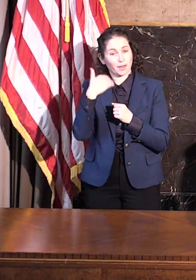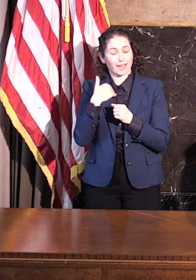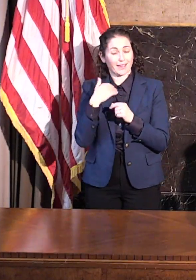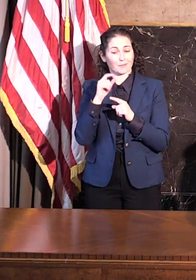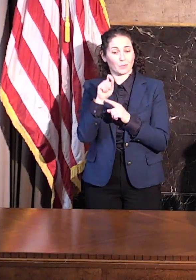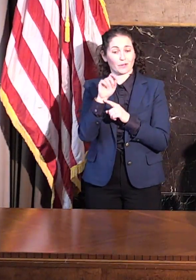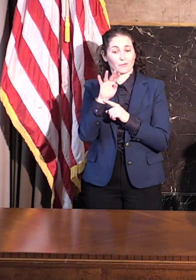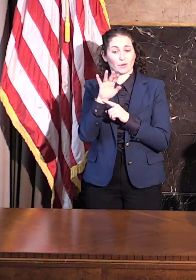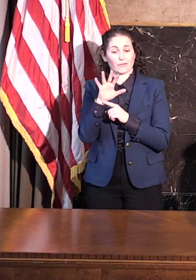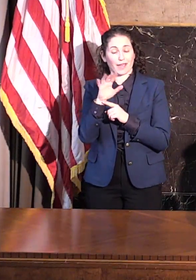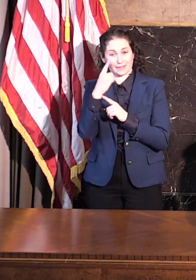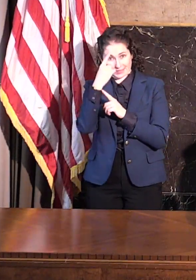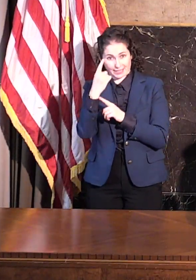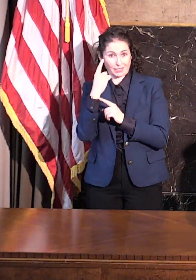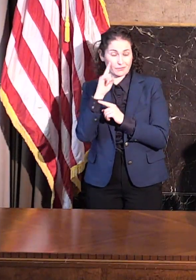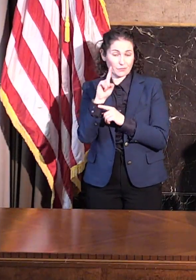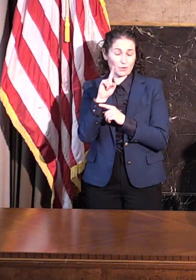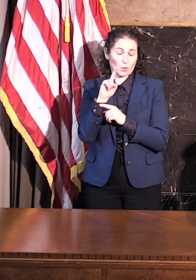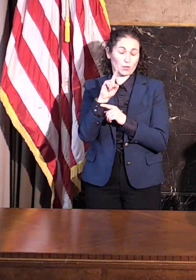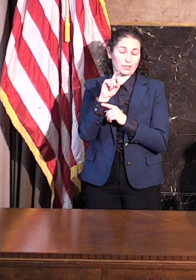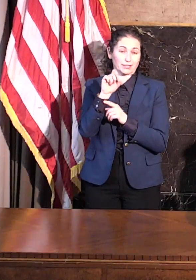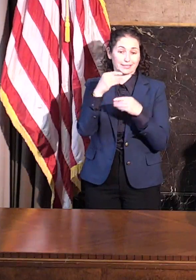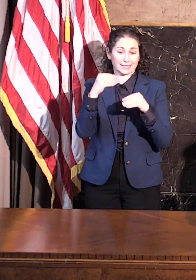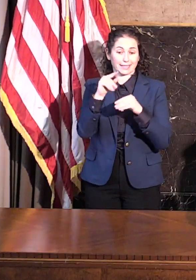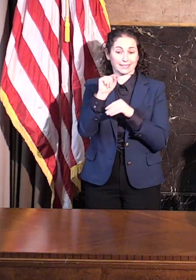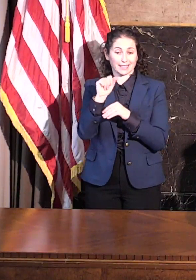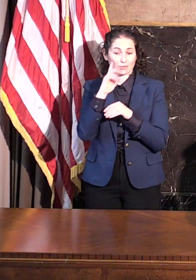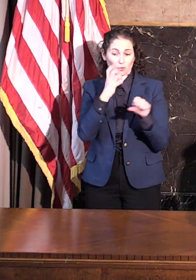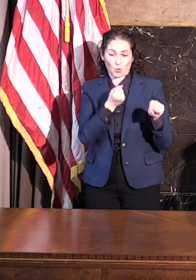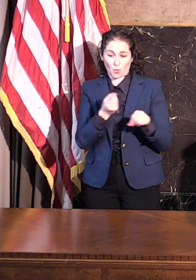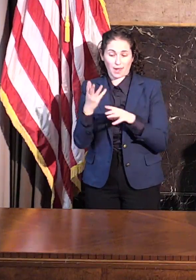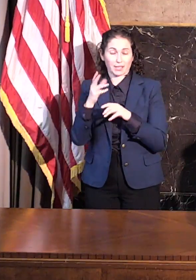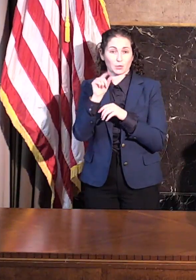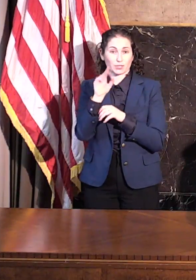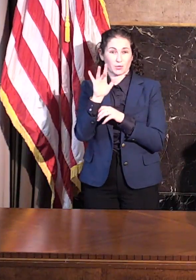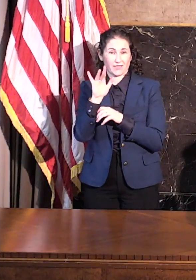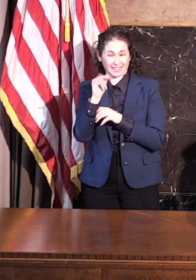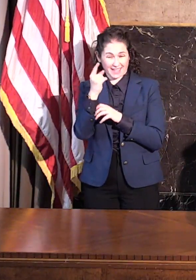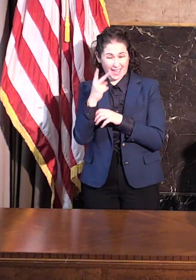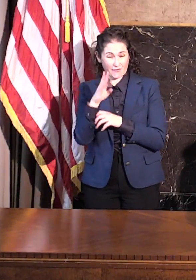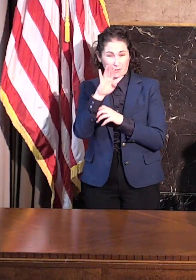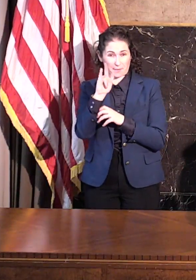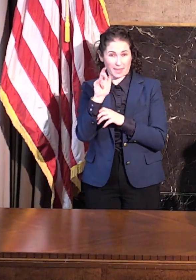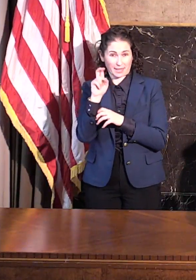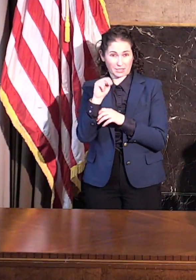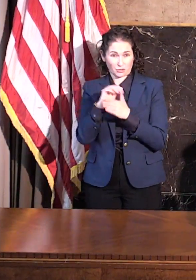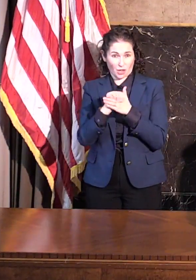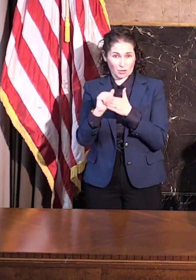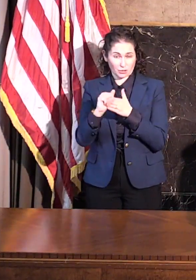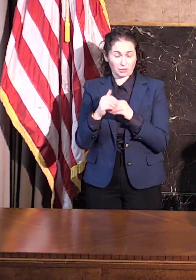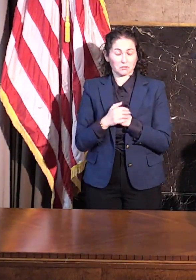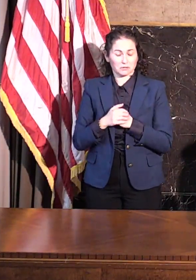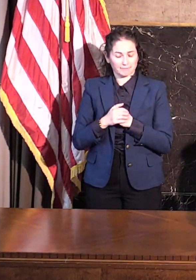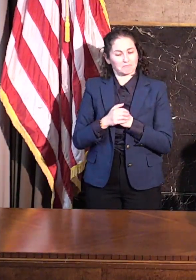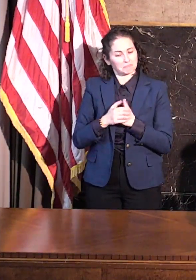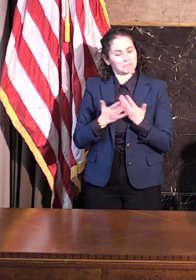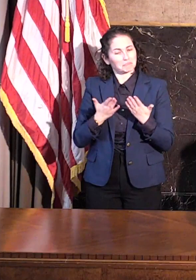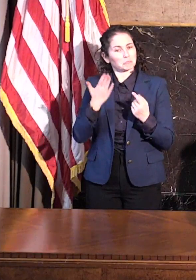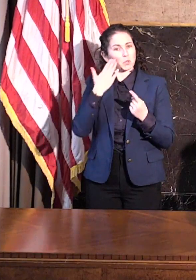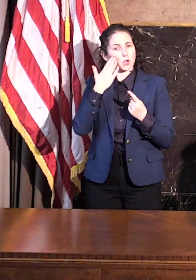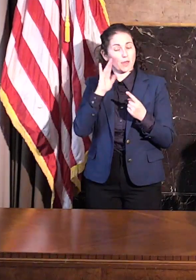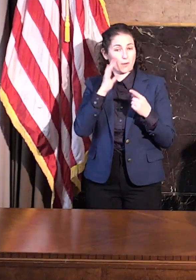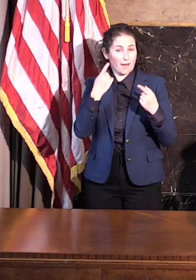sir. You saw a number of attorneys general, including Jeff Landry, raise concerns about the